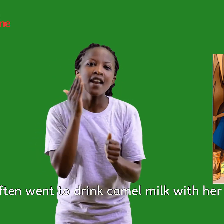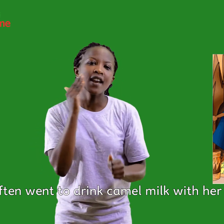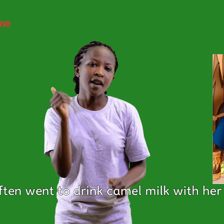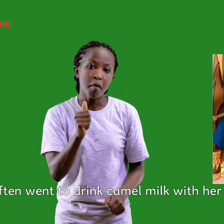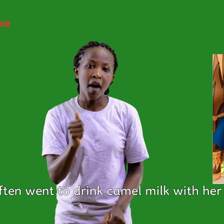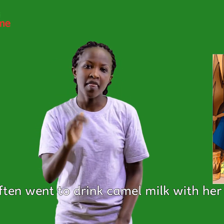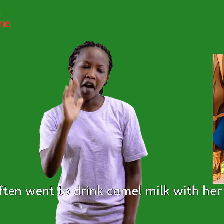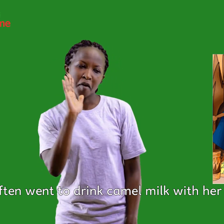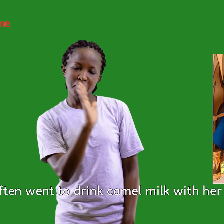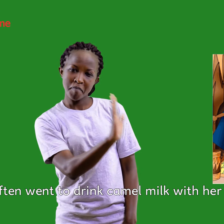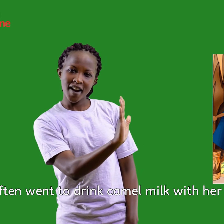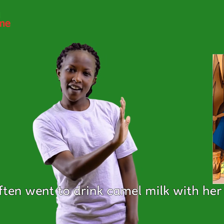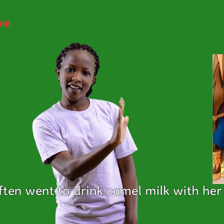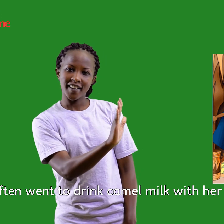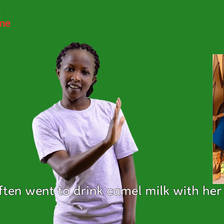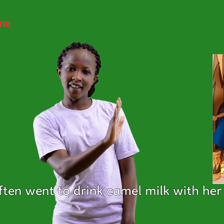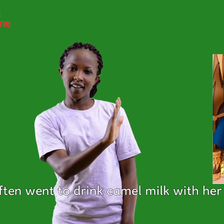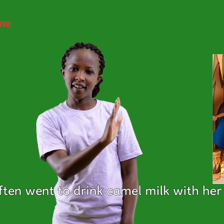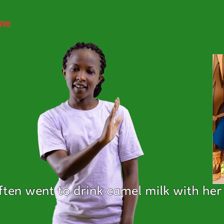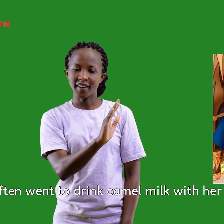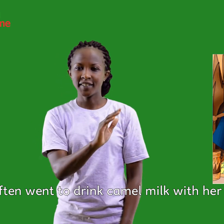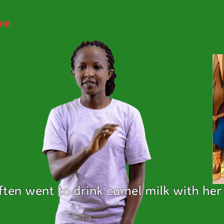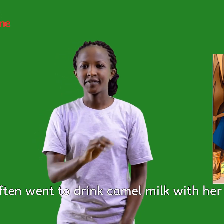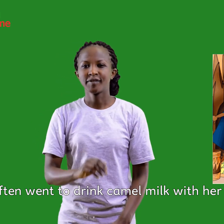She often went to drink camel milk with her grandmother.